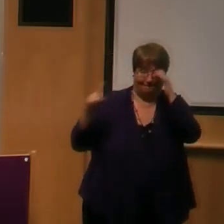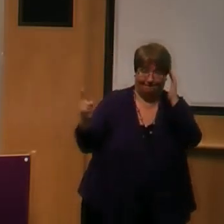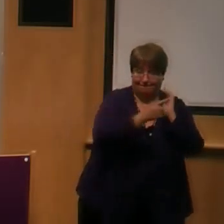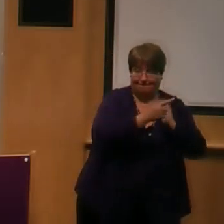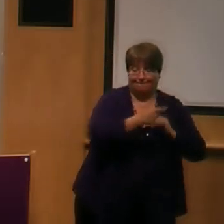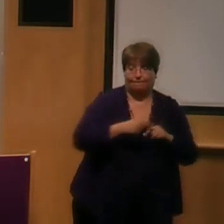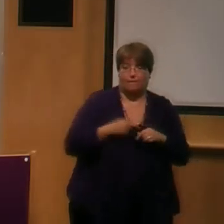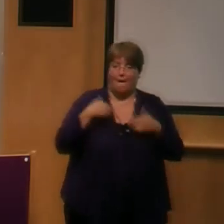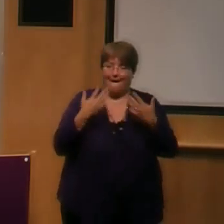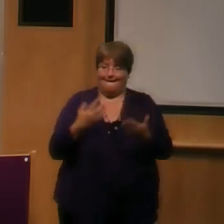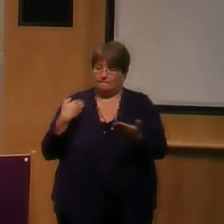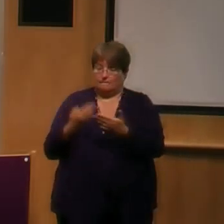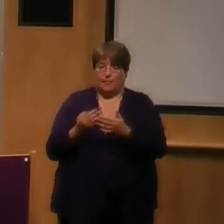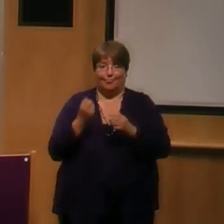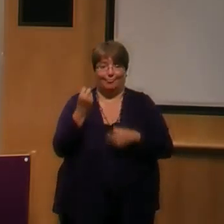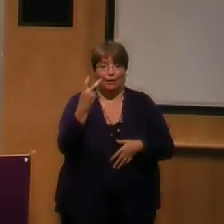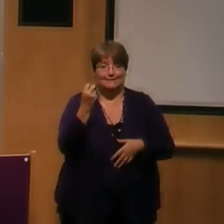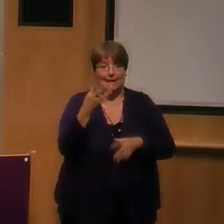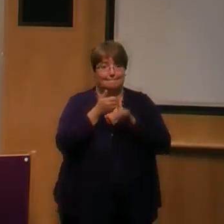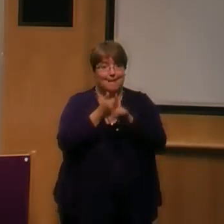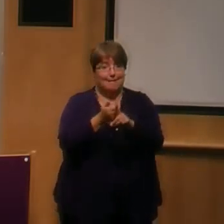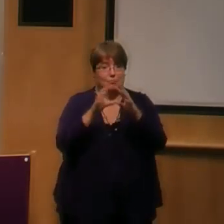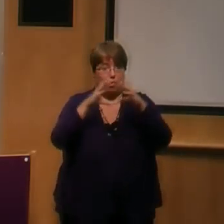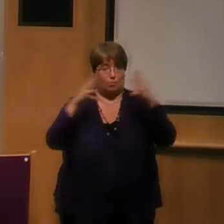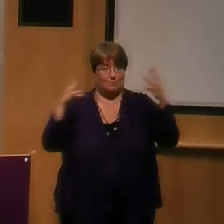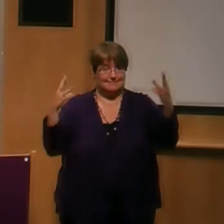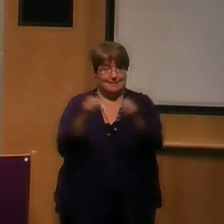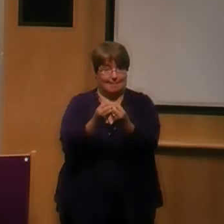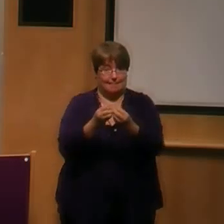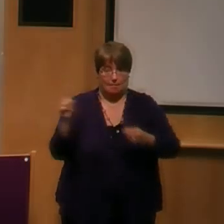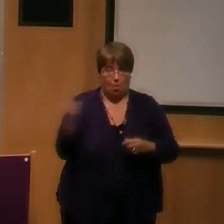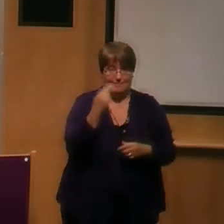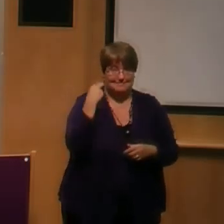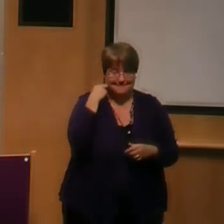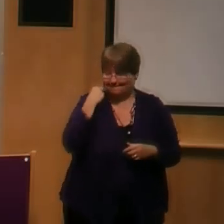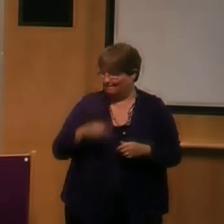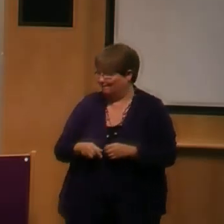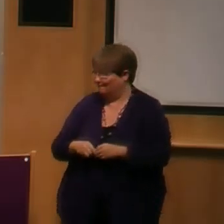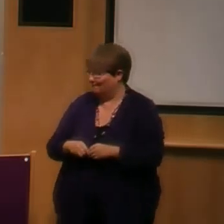All our mentors are deaf. Today we have recruited 13 mentors in total.